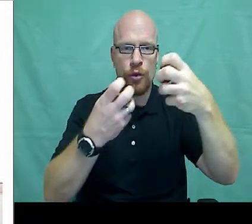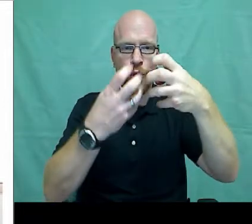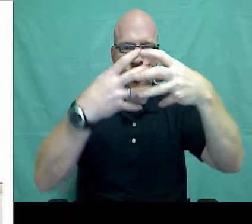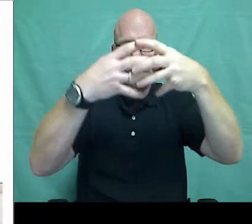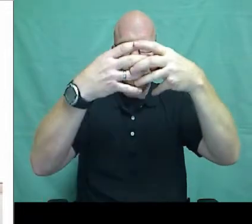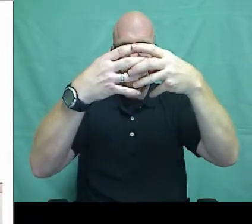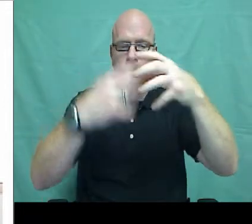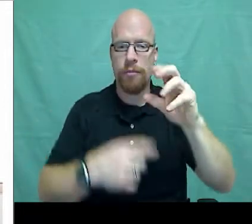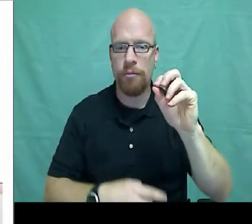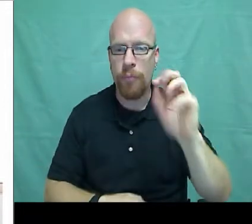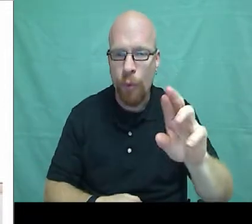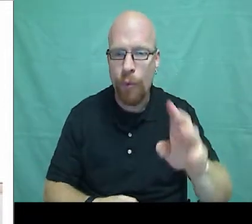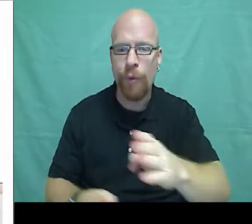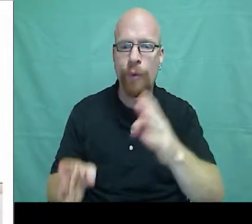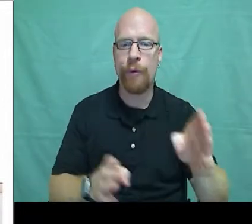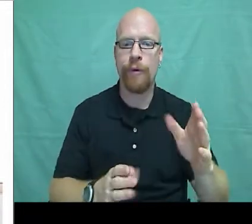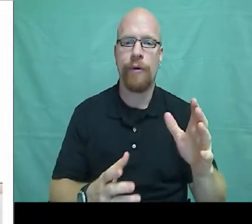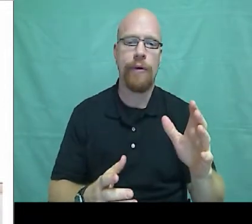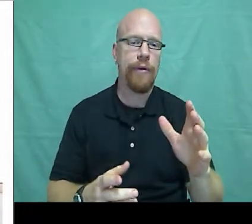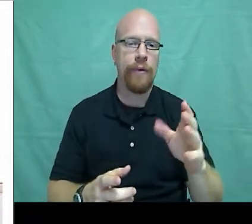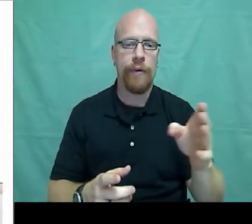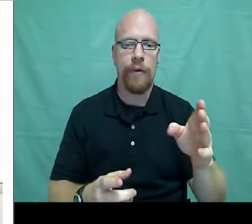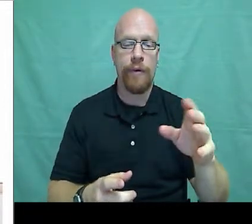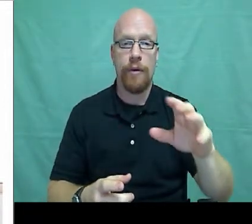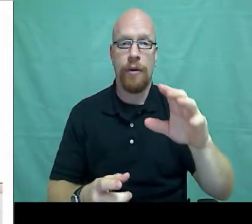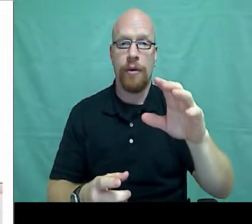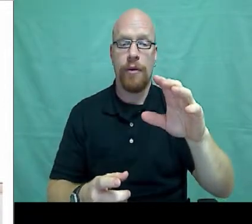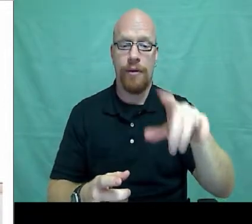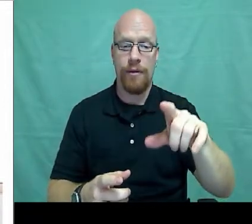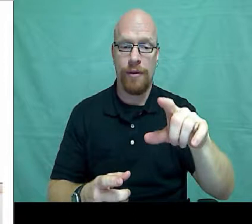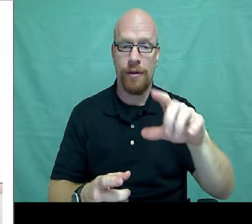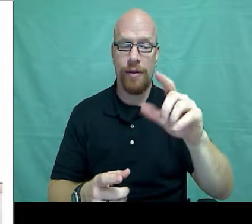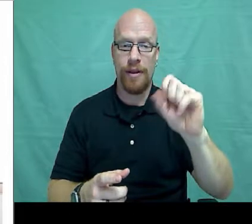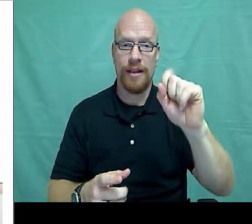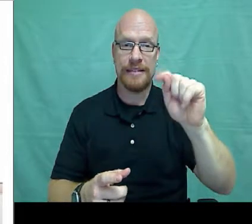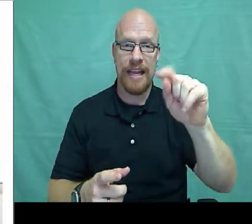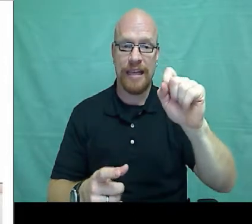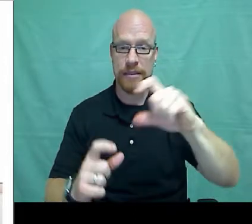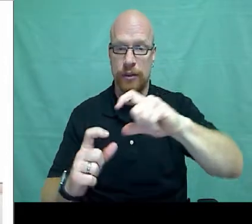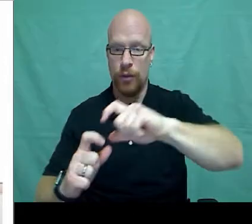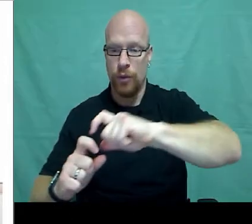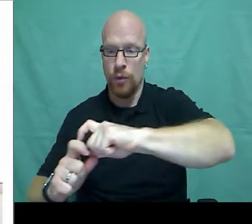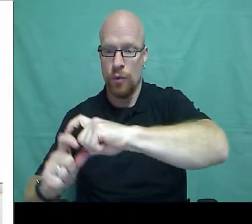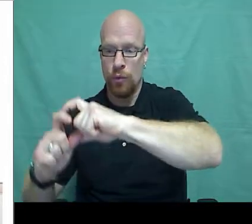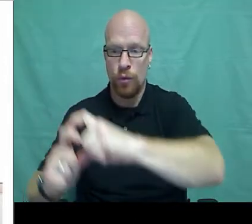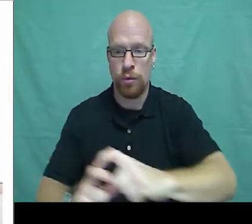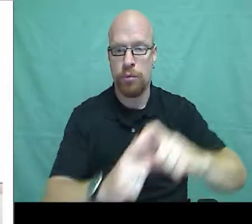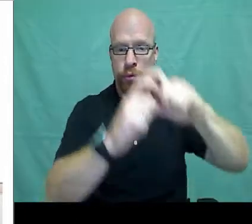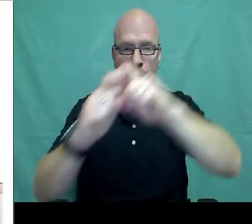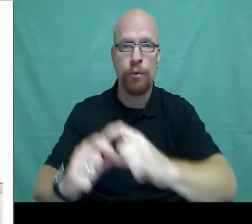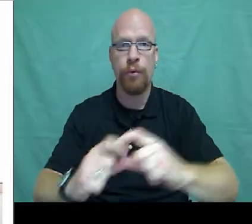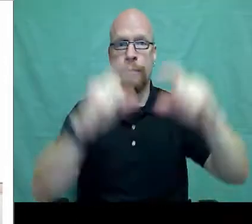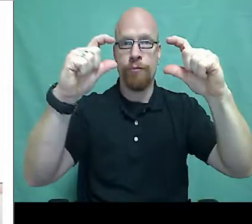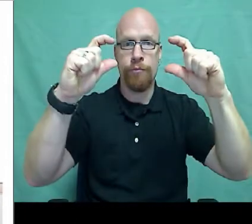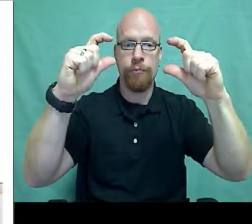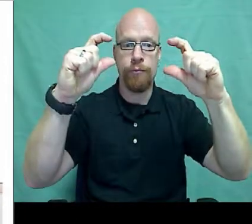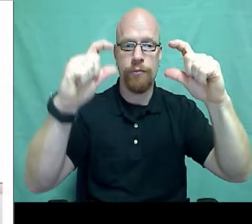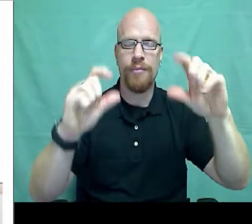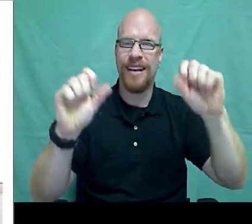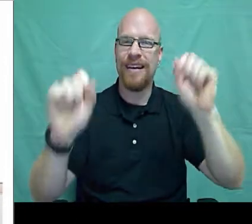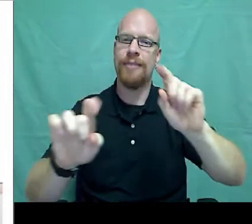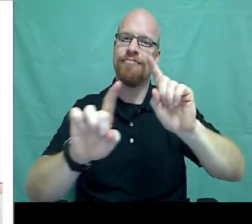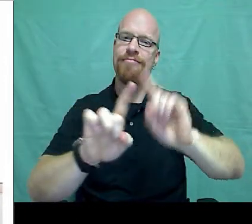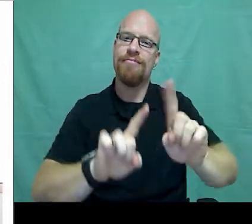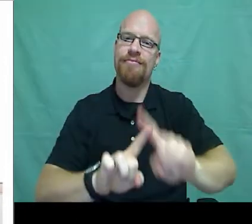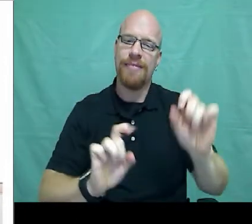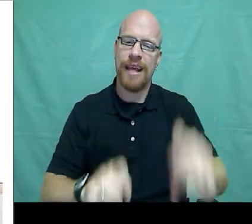blind fashion, like window blinds, or the text can circle around and come up to where you want it